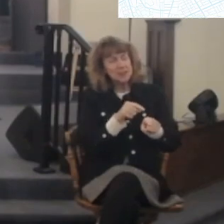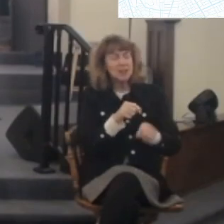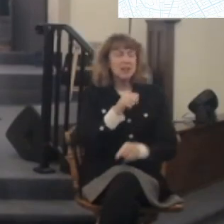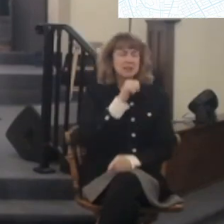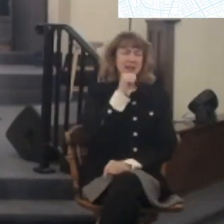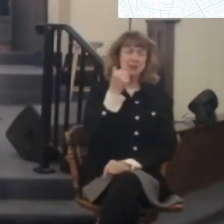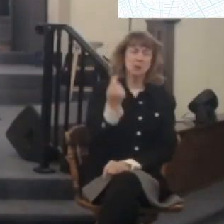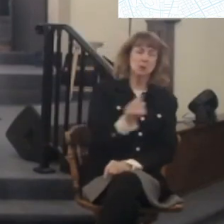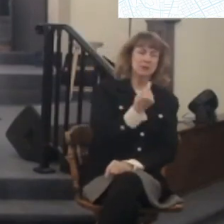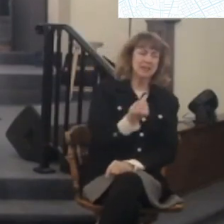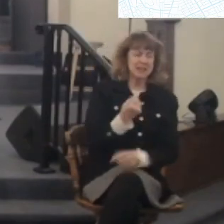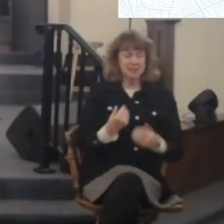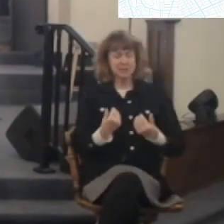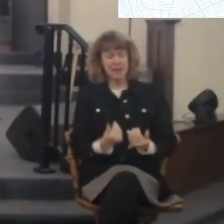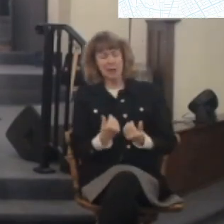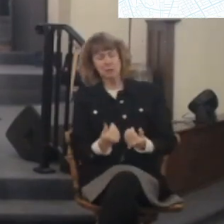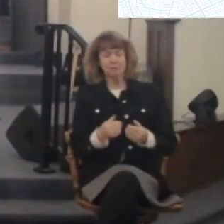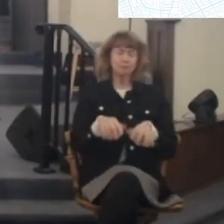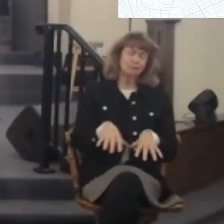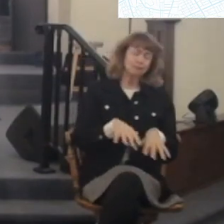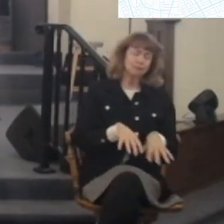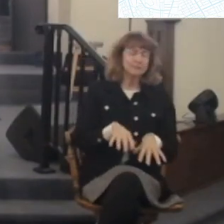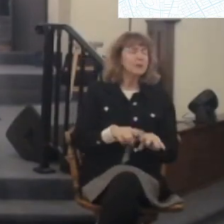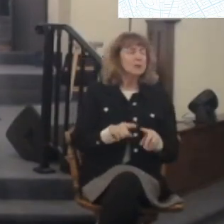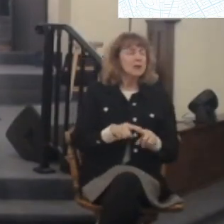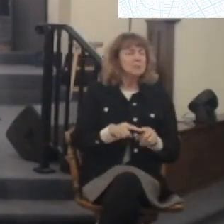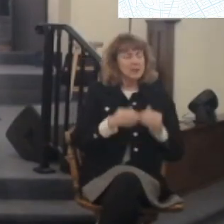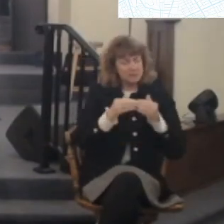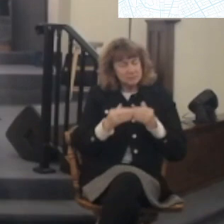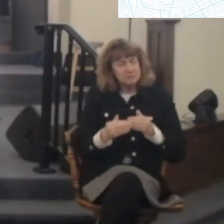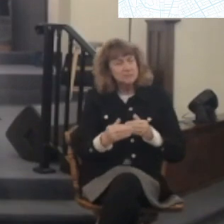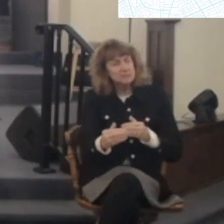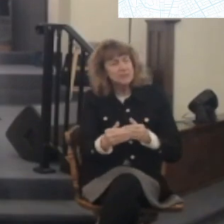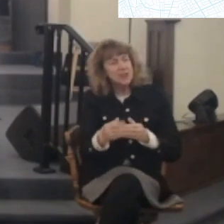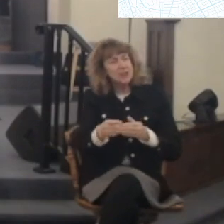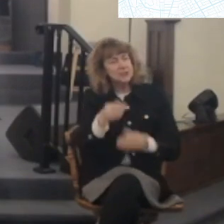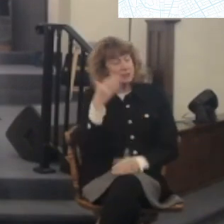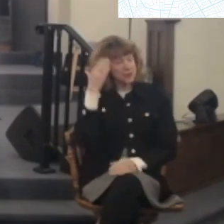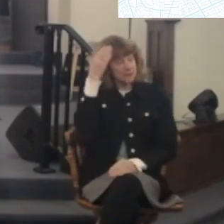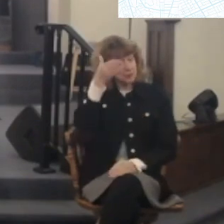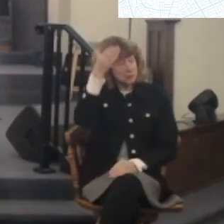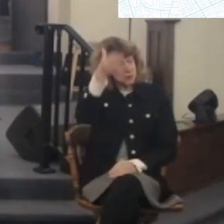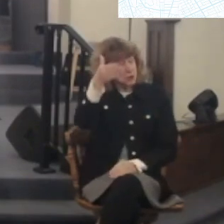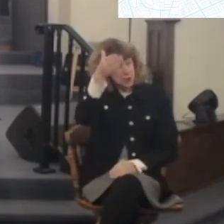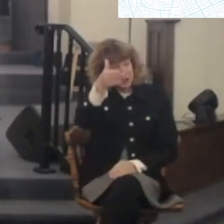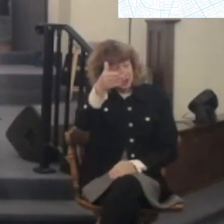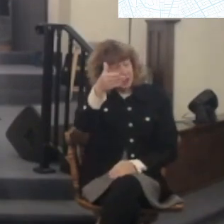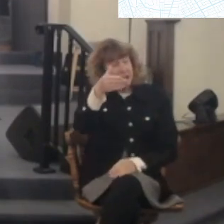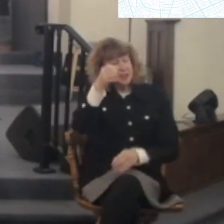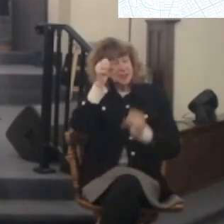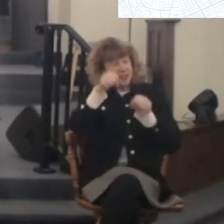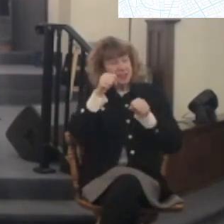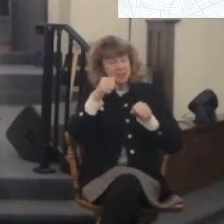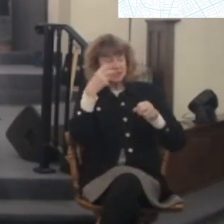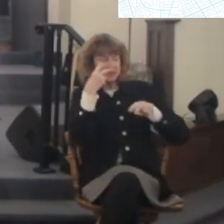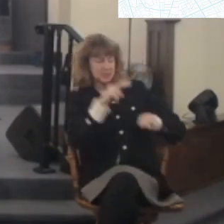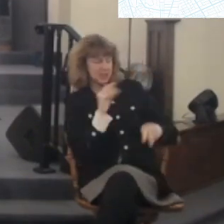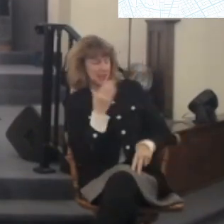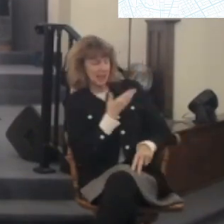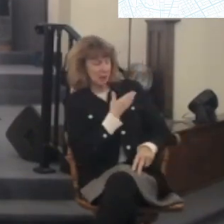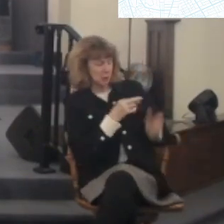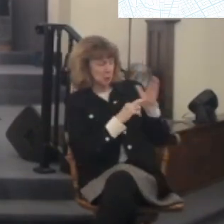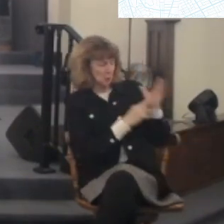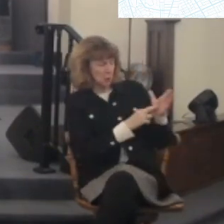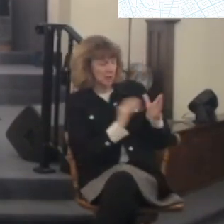Not just now, but also long after we are gone, so future generations can carry out this blessed